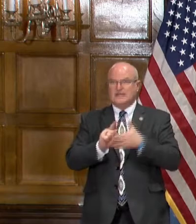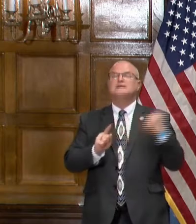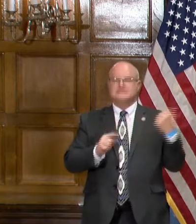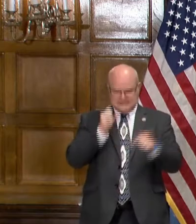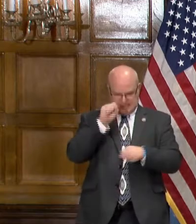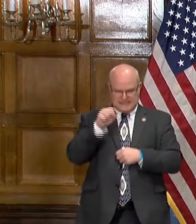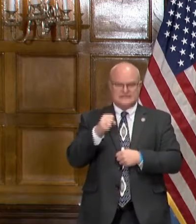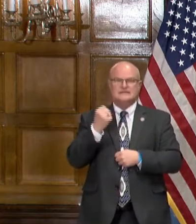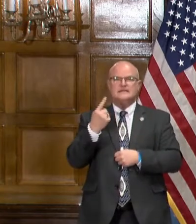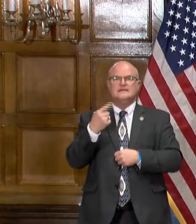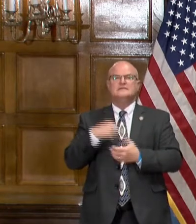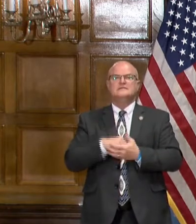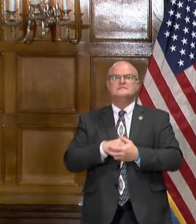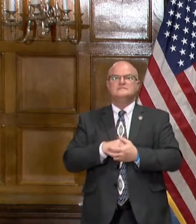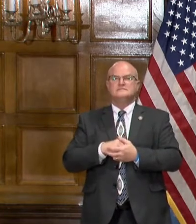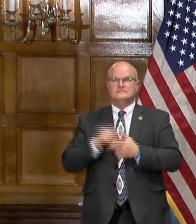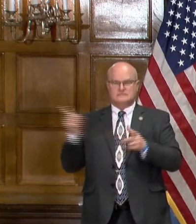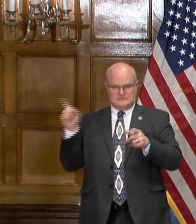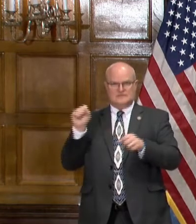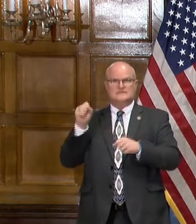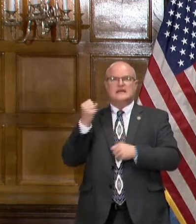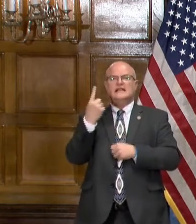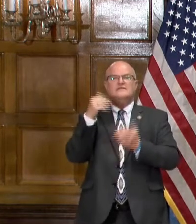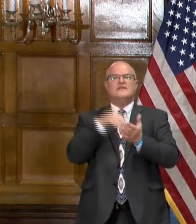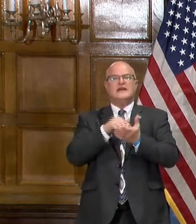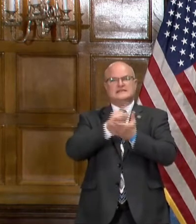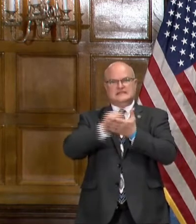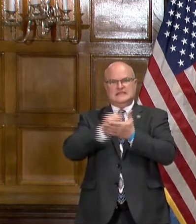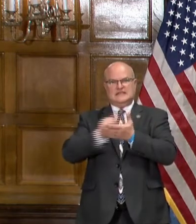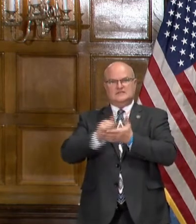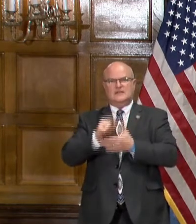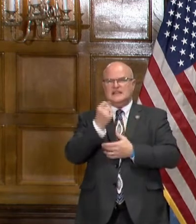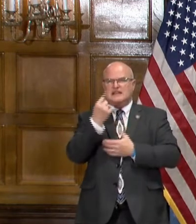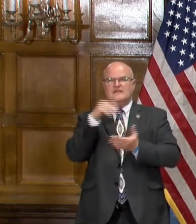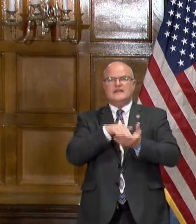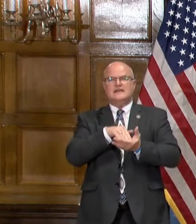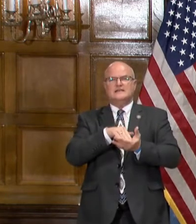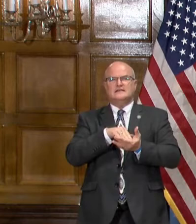correct. Colonel? Yes, sir. Yeah, so I think it's 11,500.